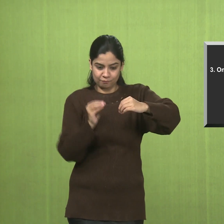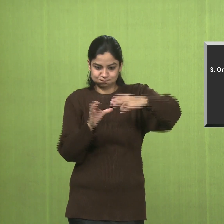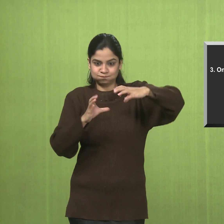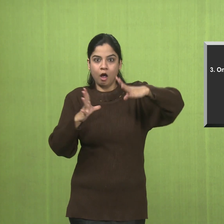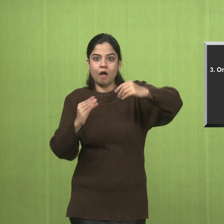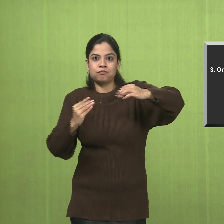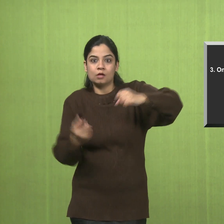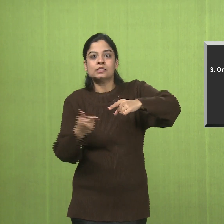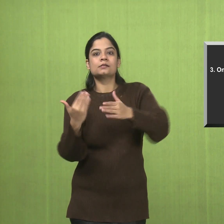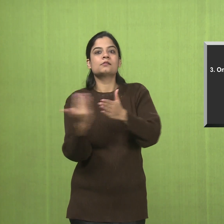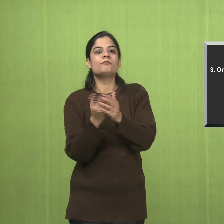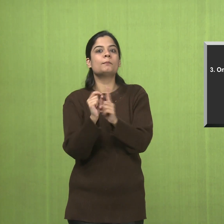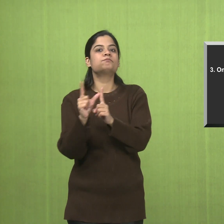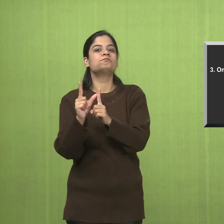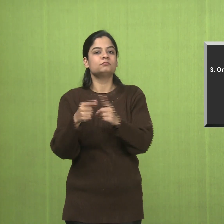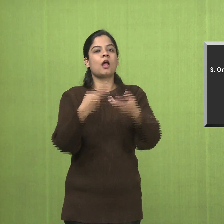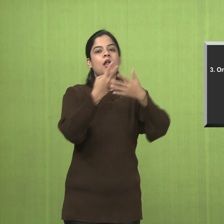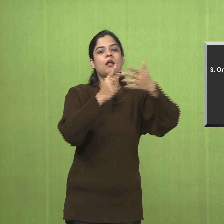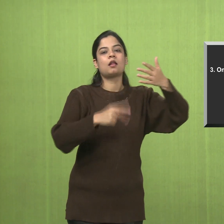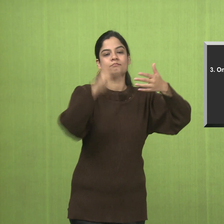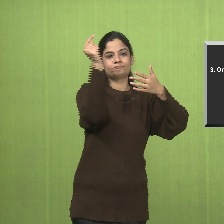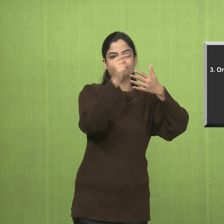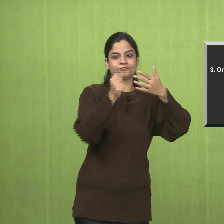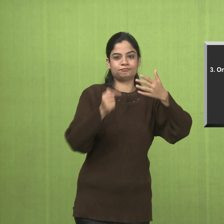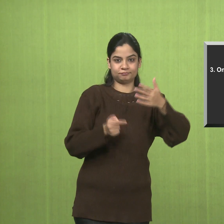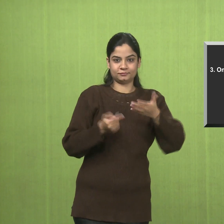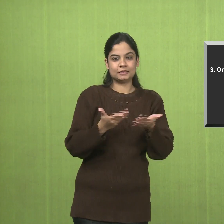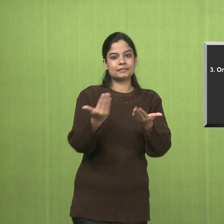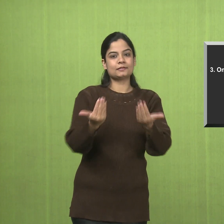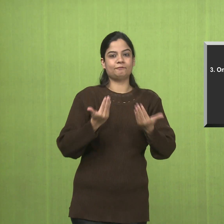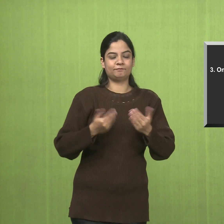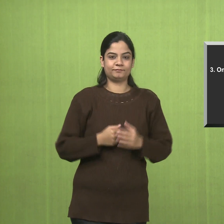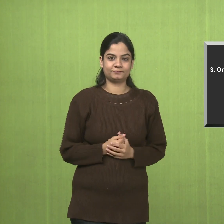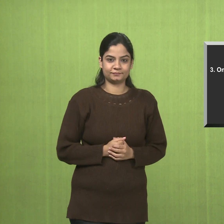The tires, remember that the tires are completely filled with the air pressure.